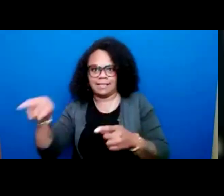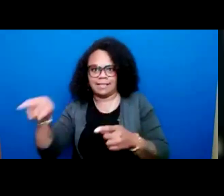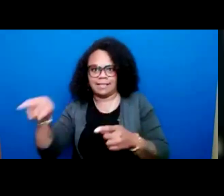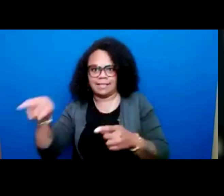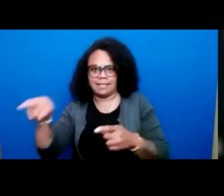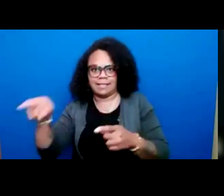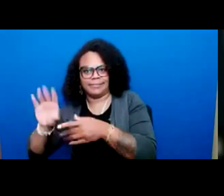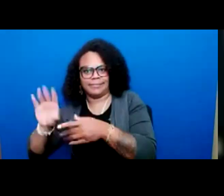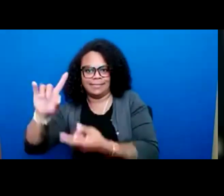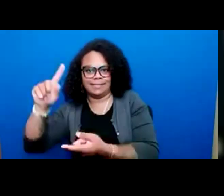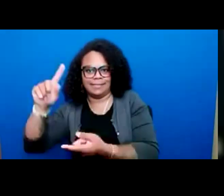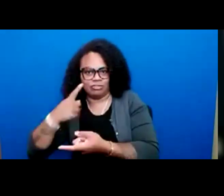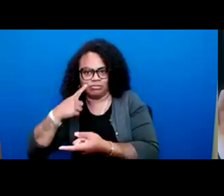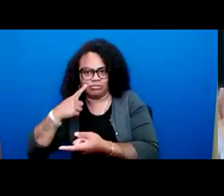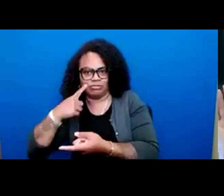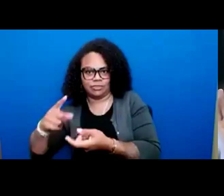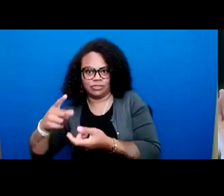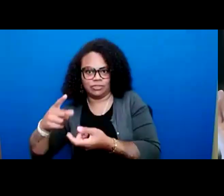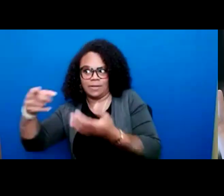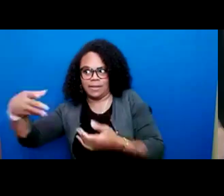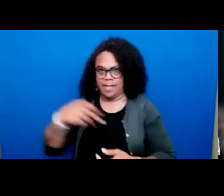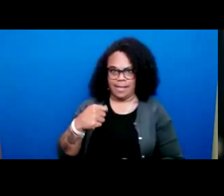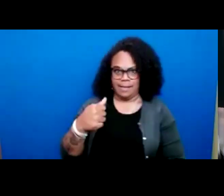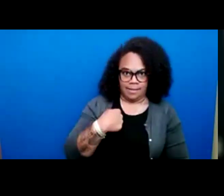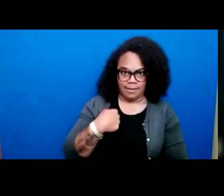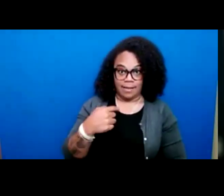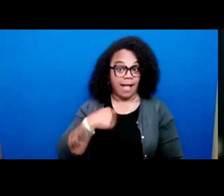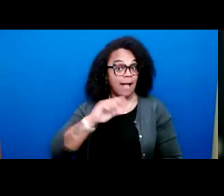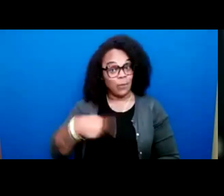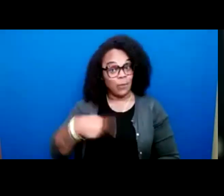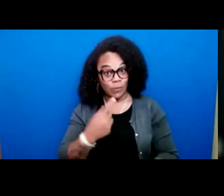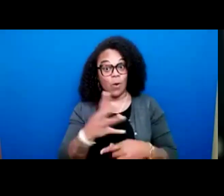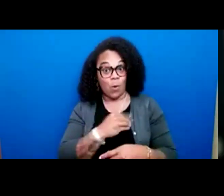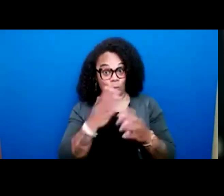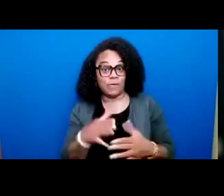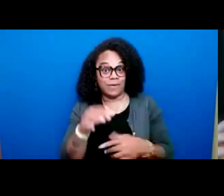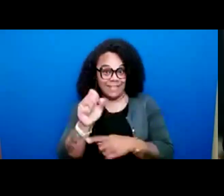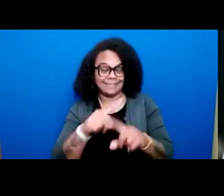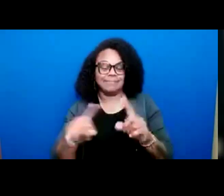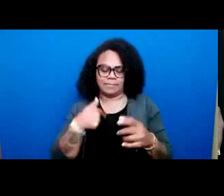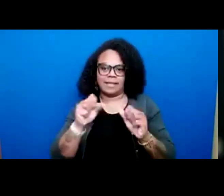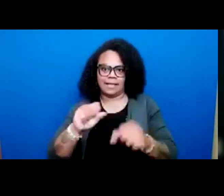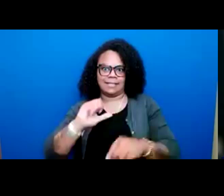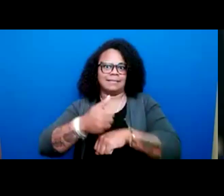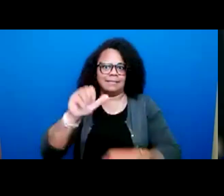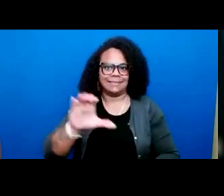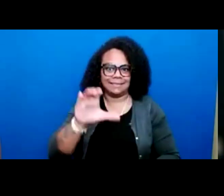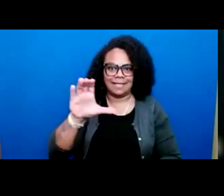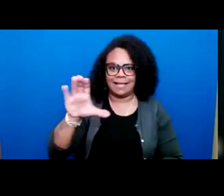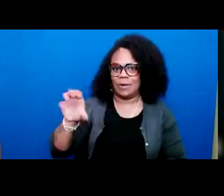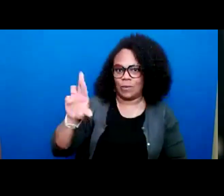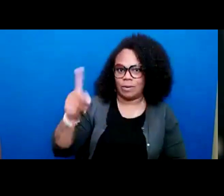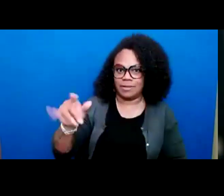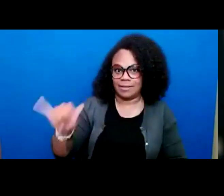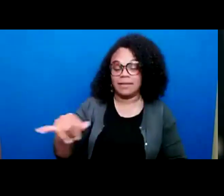what they're paying, for what the company's paying me. Even though I'm the only owner, that's how I can structure a C Corp. By the way, C Corps usually work best